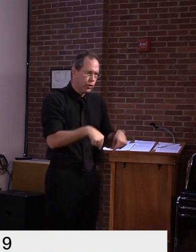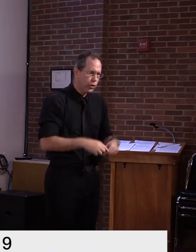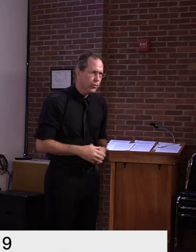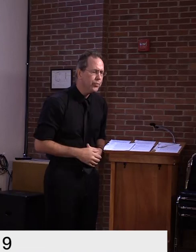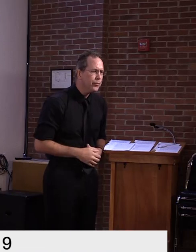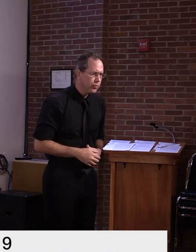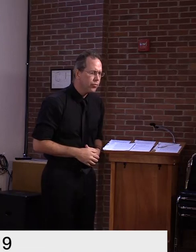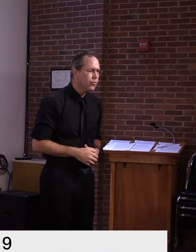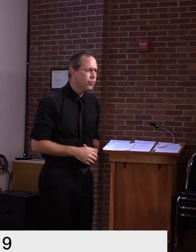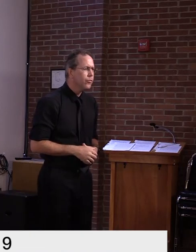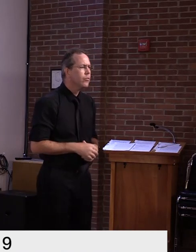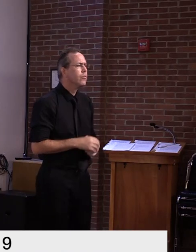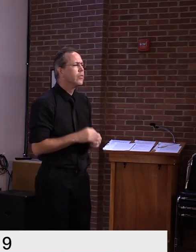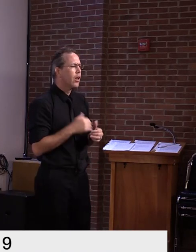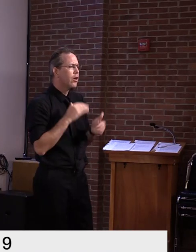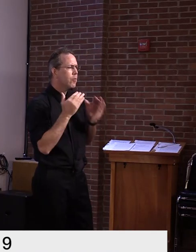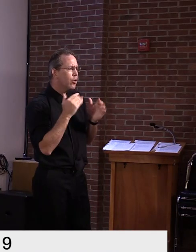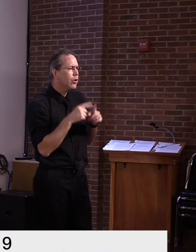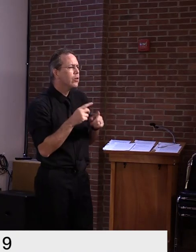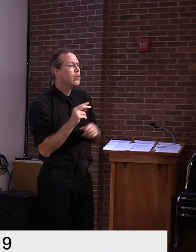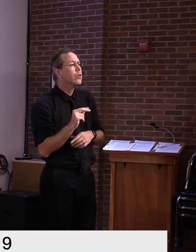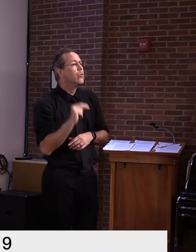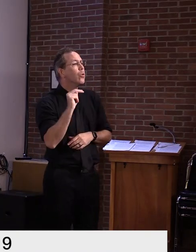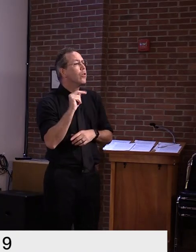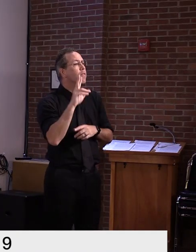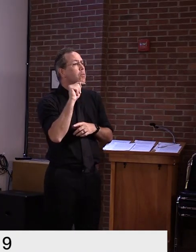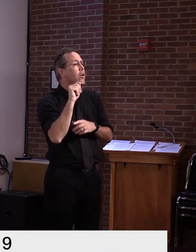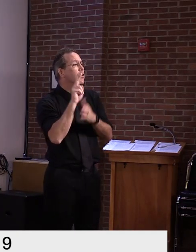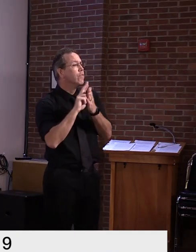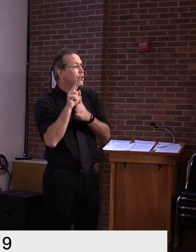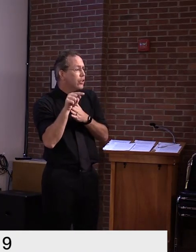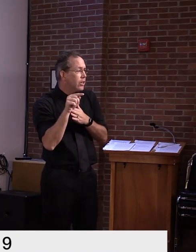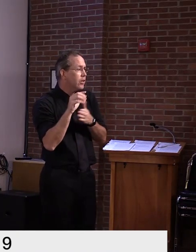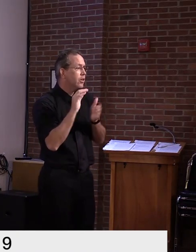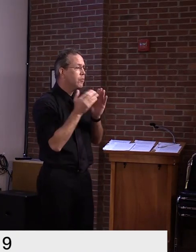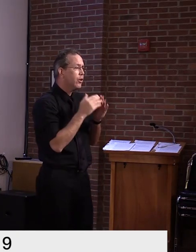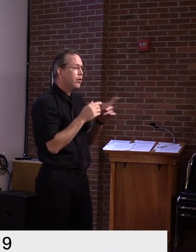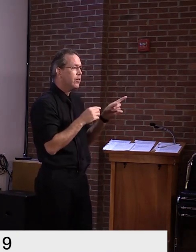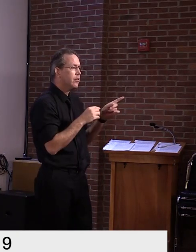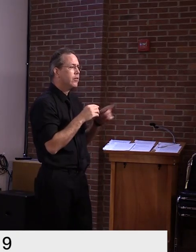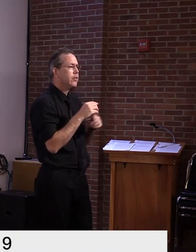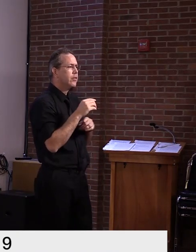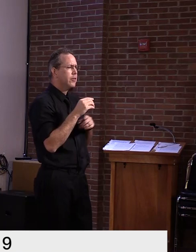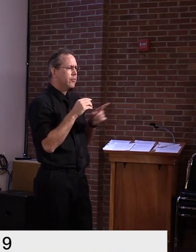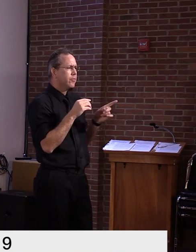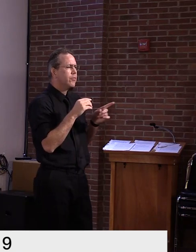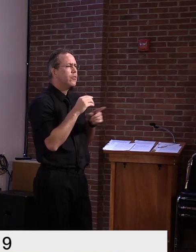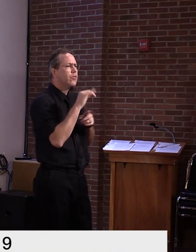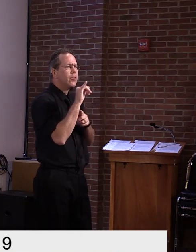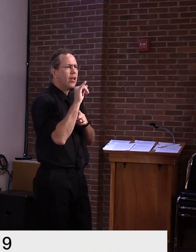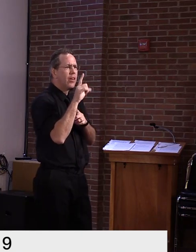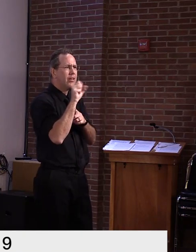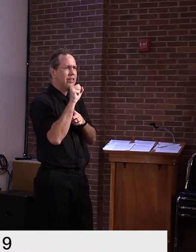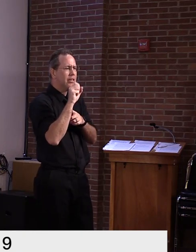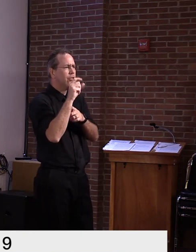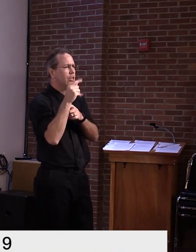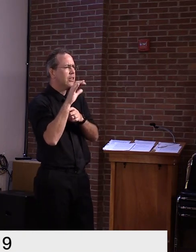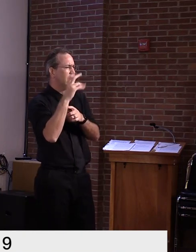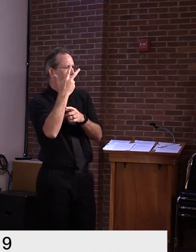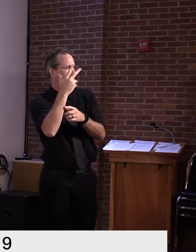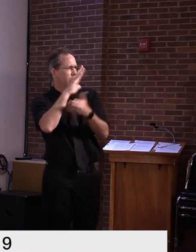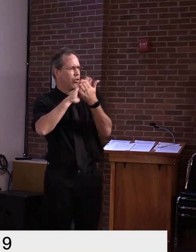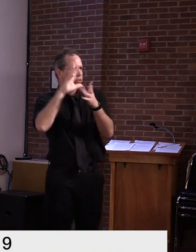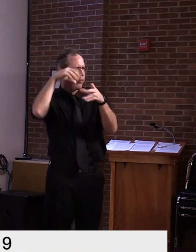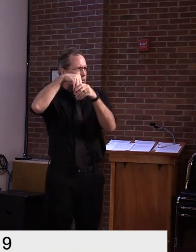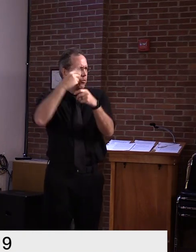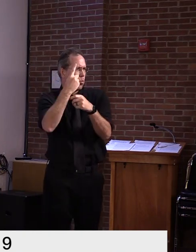of its students back to its two campuses at Lyndon and Johnson, and UNC, which attempted to do the same, but